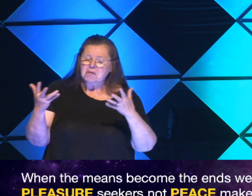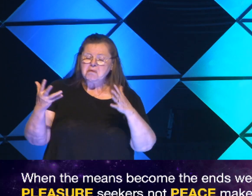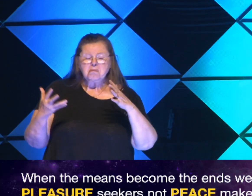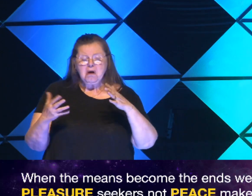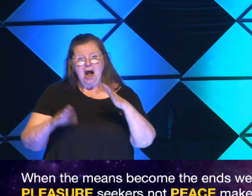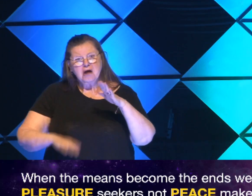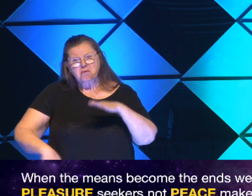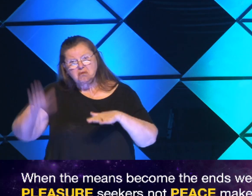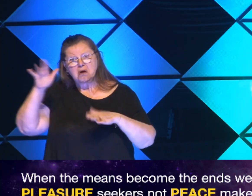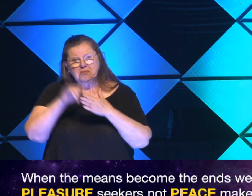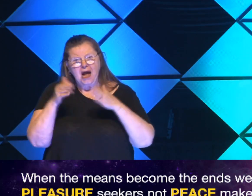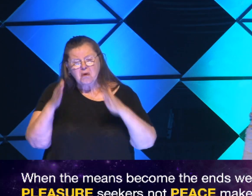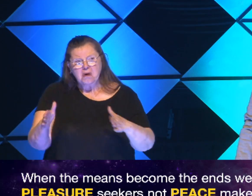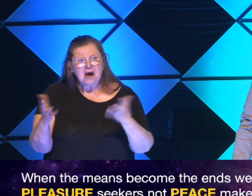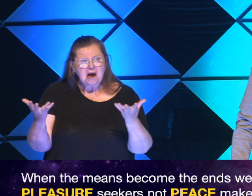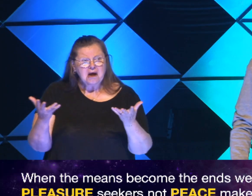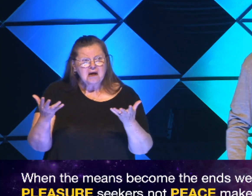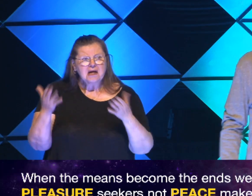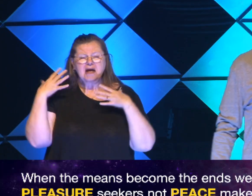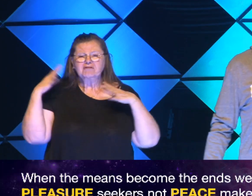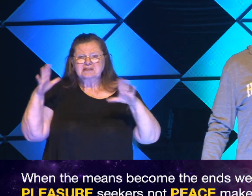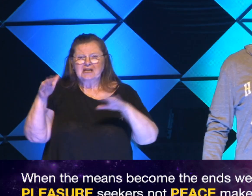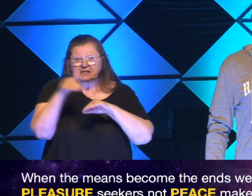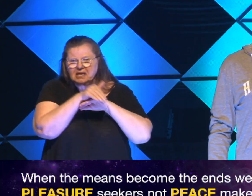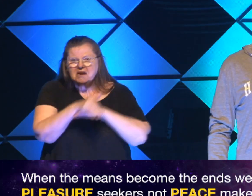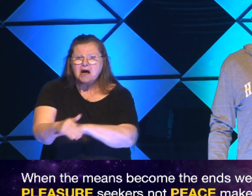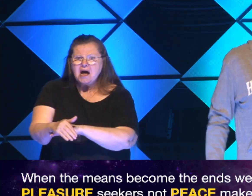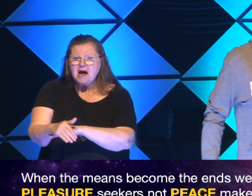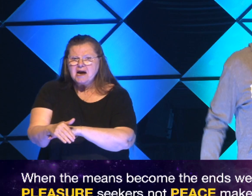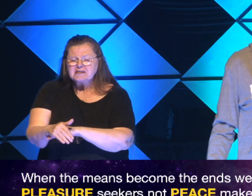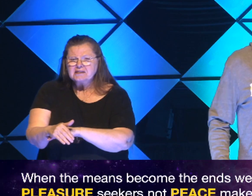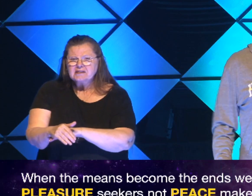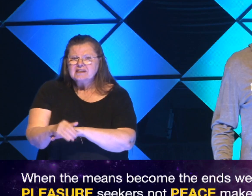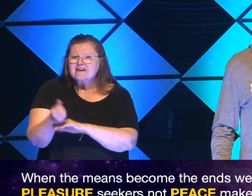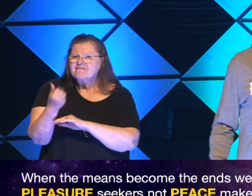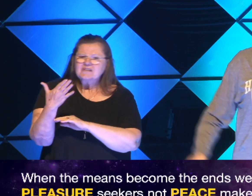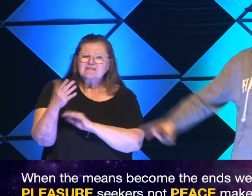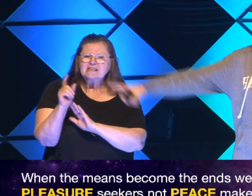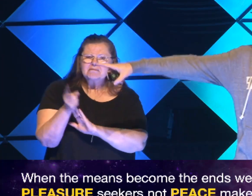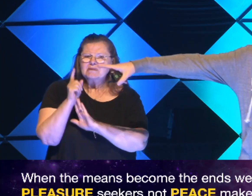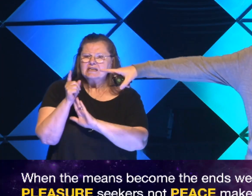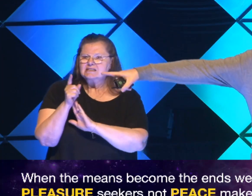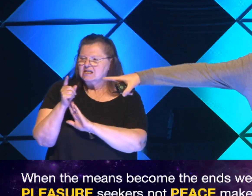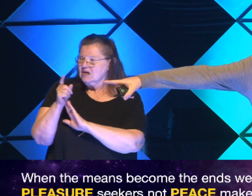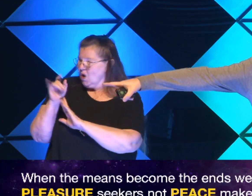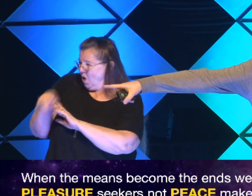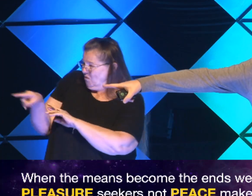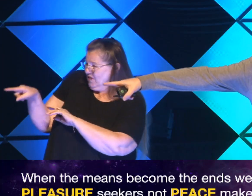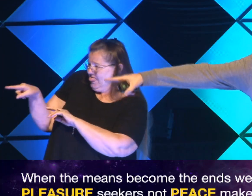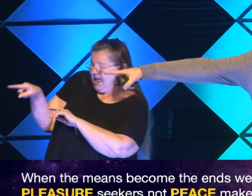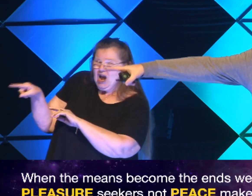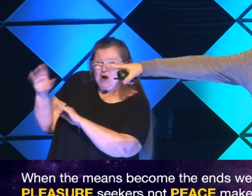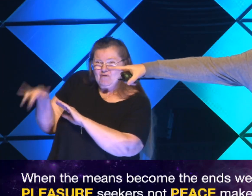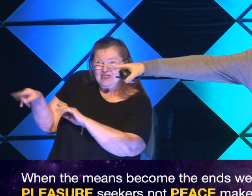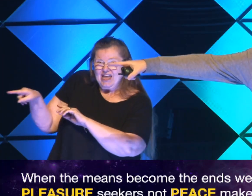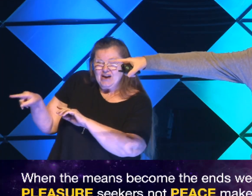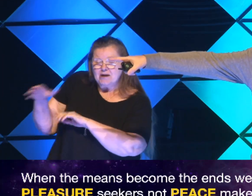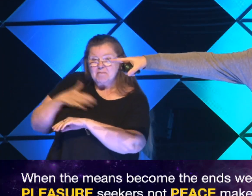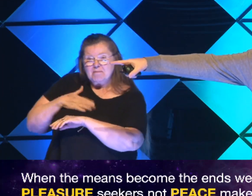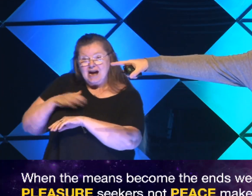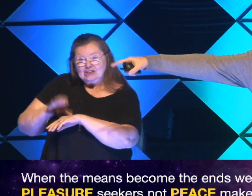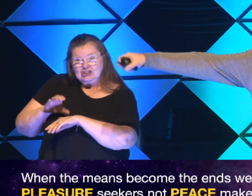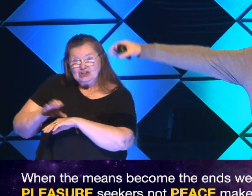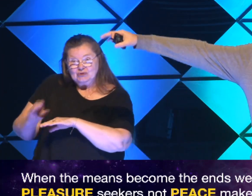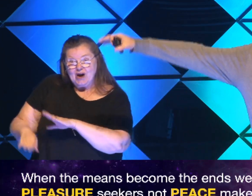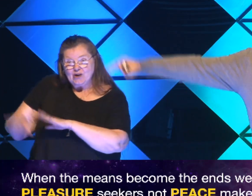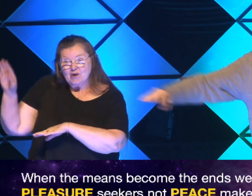under that. Every Sunday night, I would spend probably 15 minutes just right over there at the church that I grew up